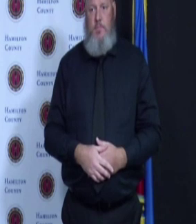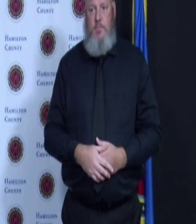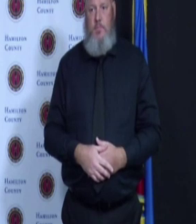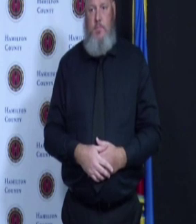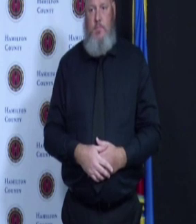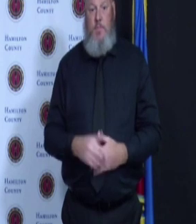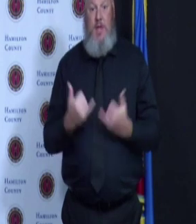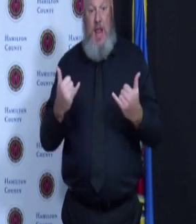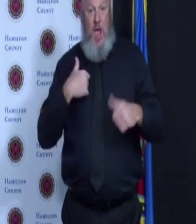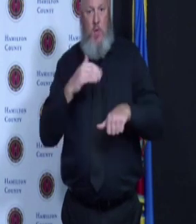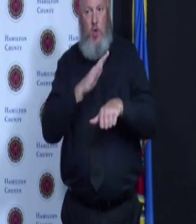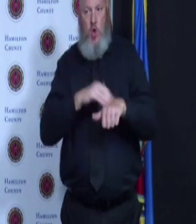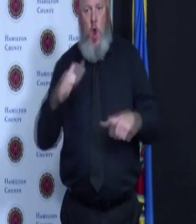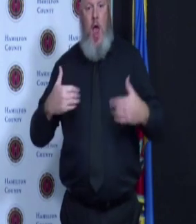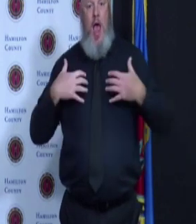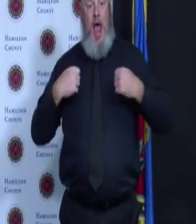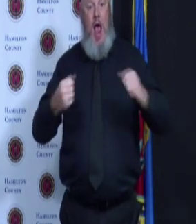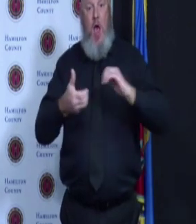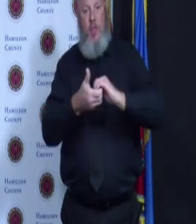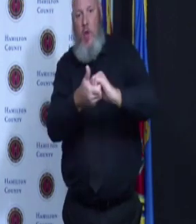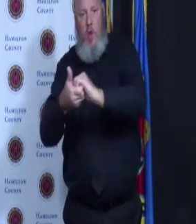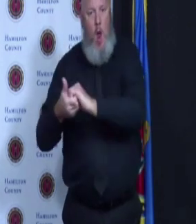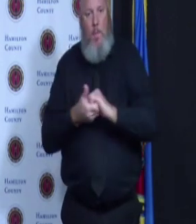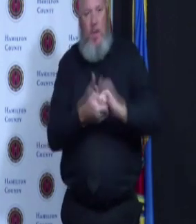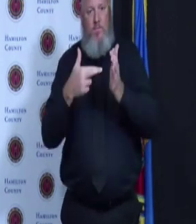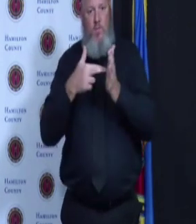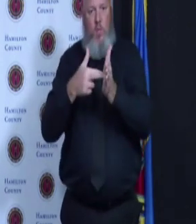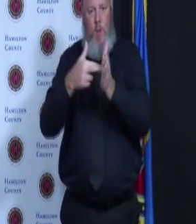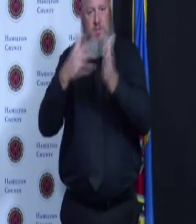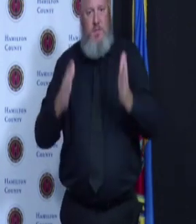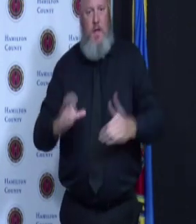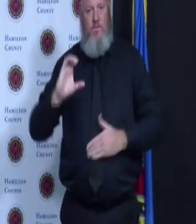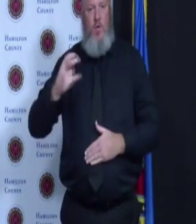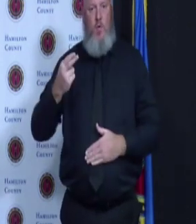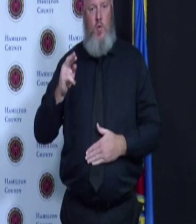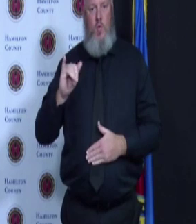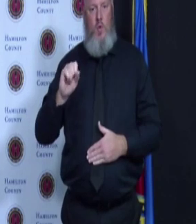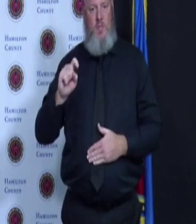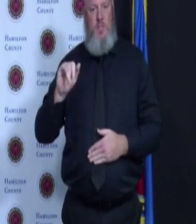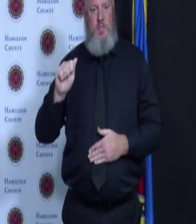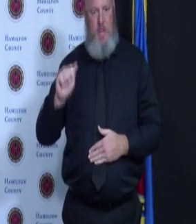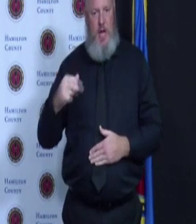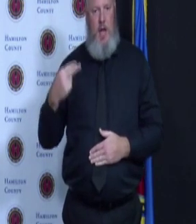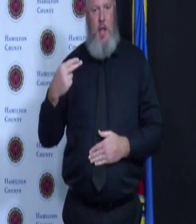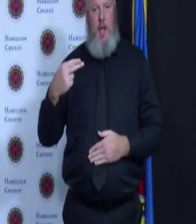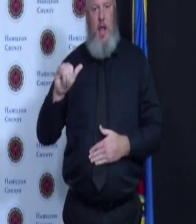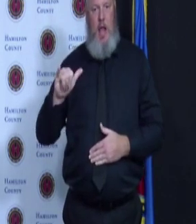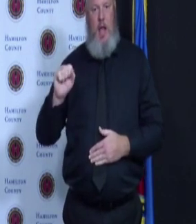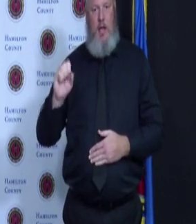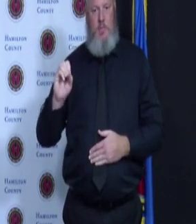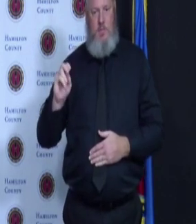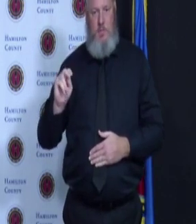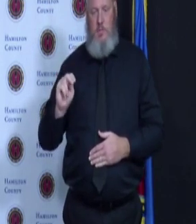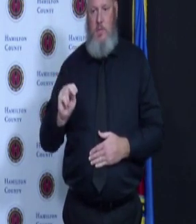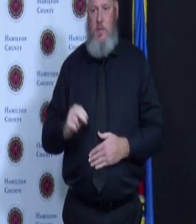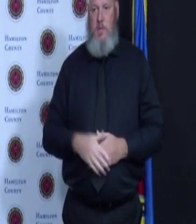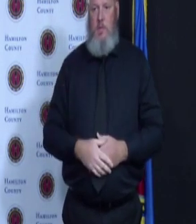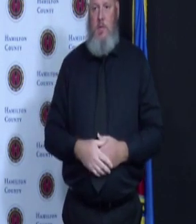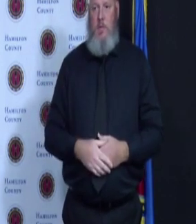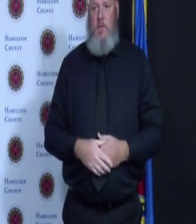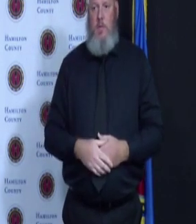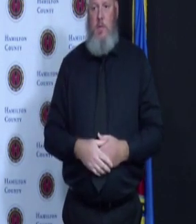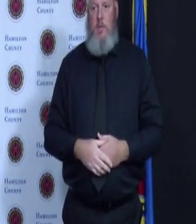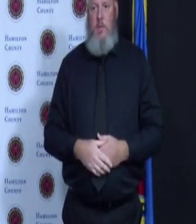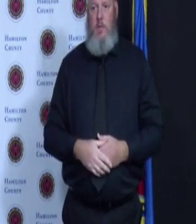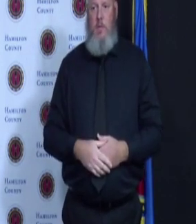disasters, public health emergencies, and other catastrophic incidents requiring a unified response. We've gotten a